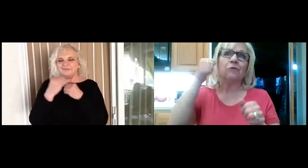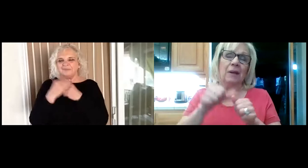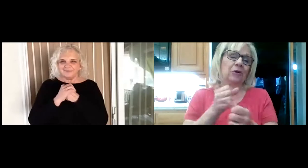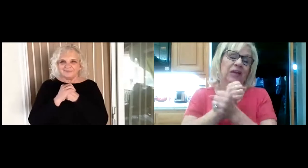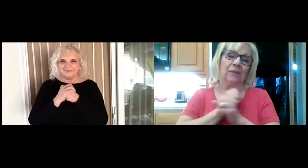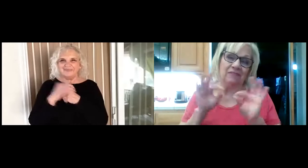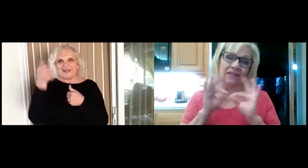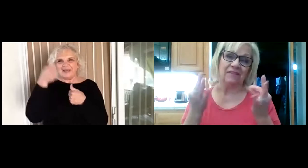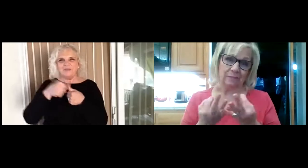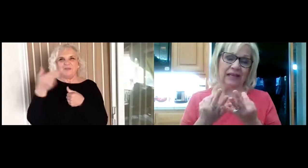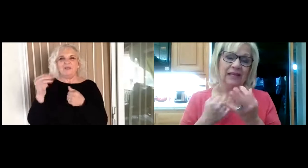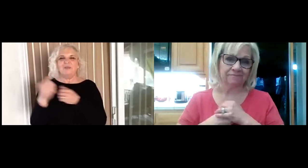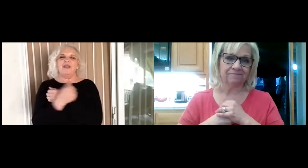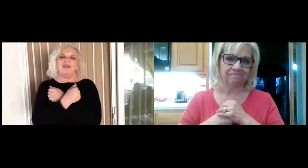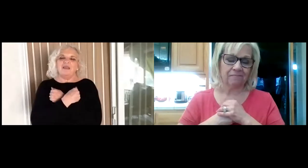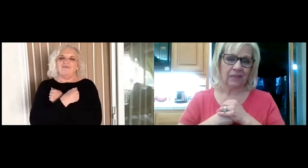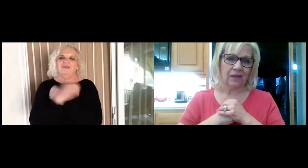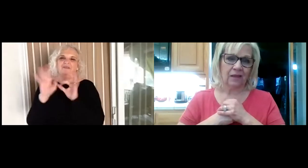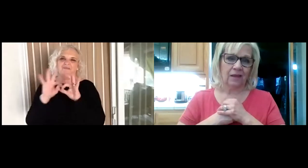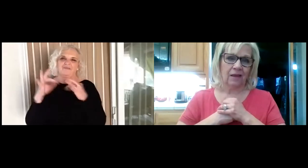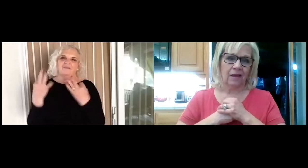And I remember him loving family.